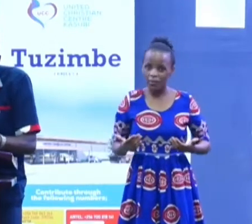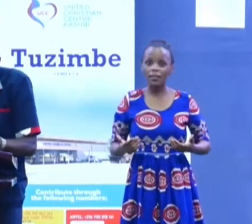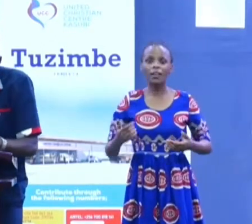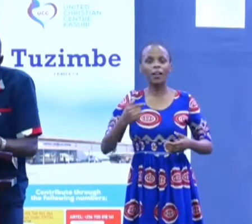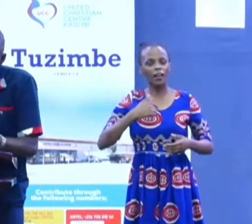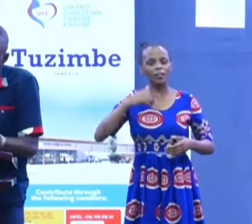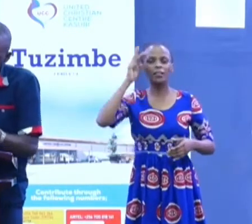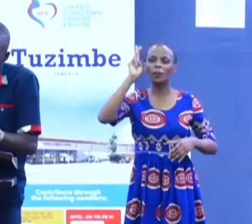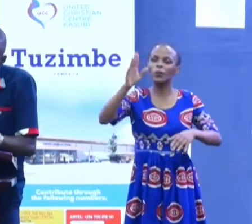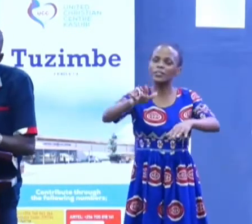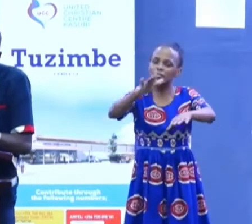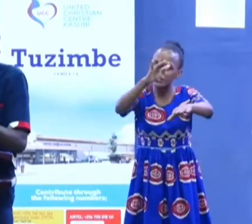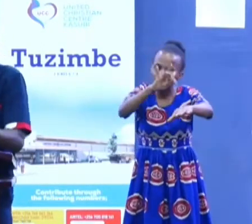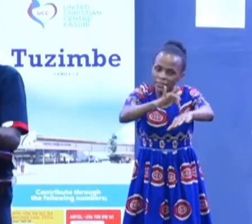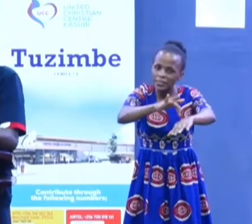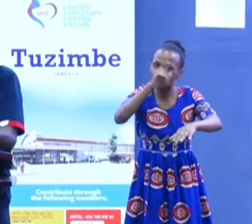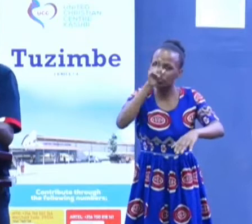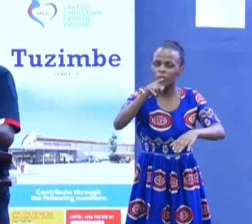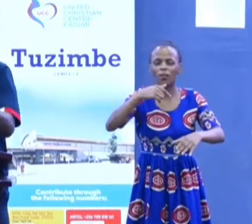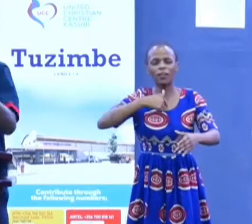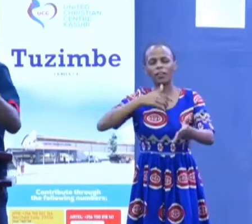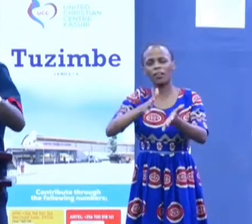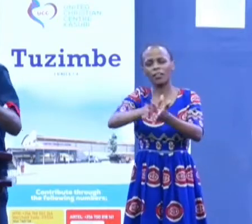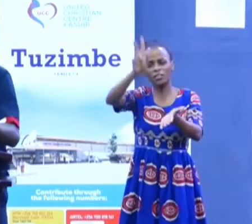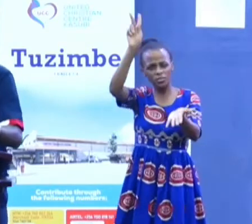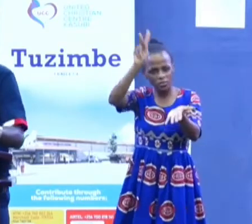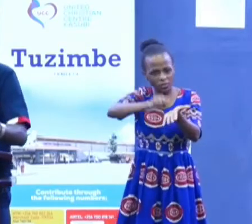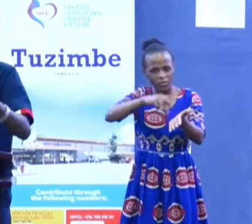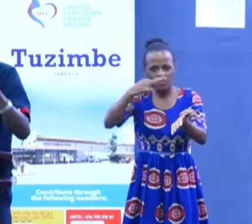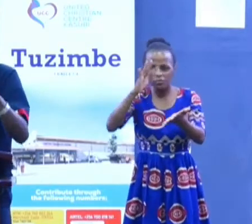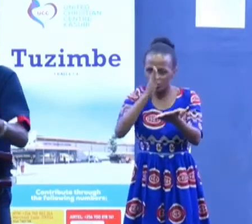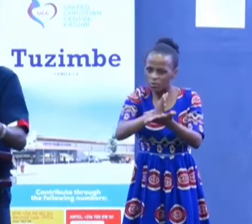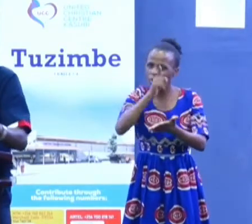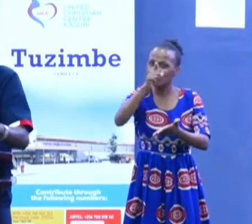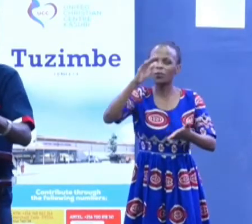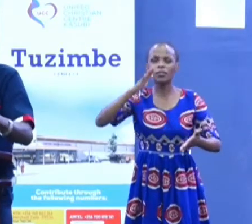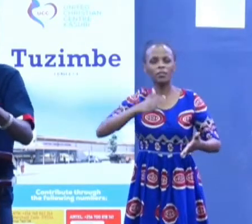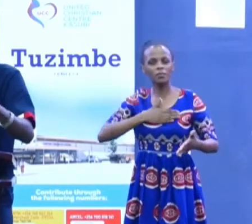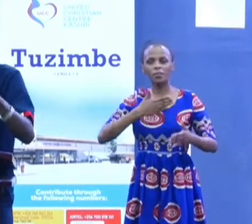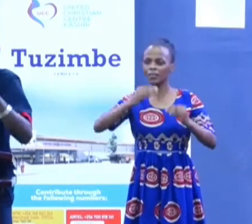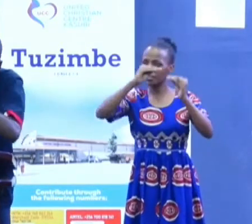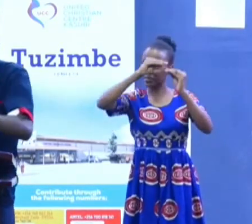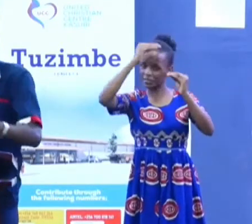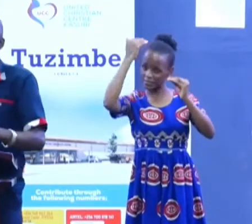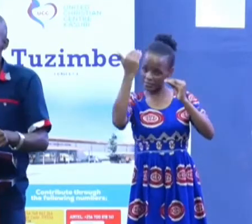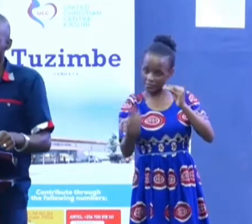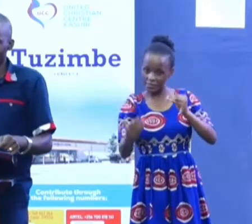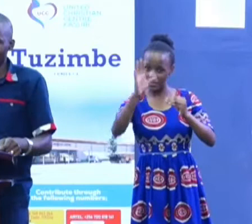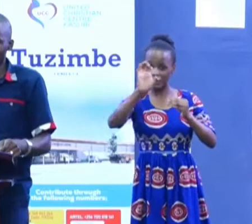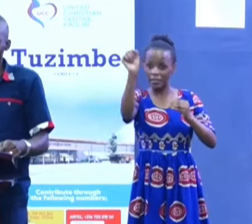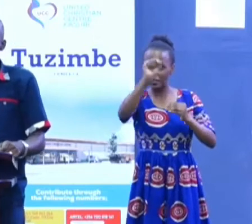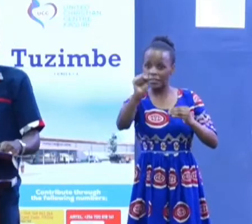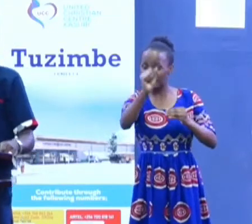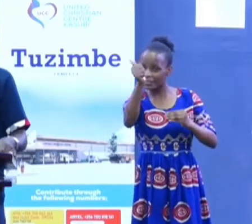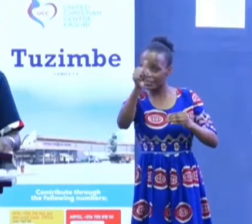Nkuweweteko mwana wange obagwe mwana wange Esau dala dala nandichi siye wuyo.